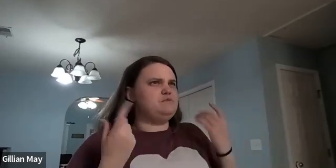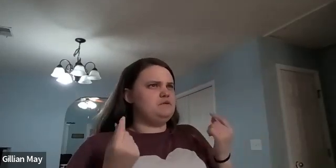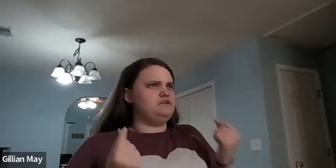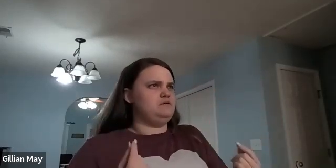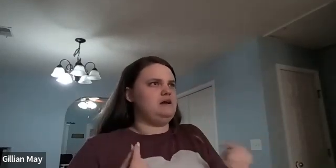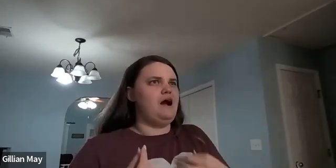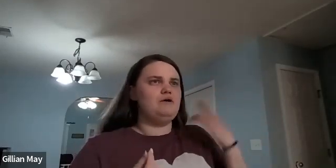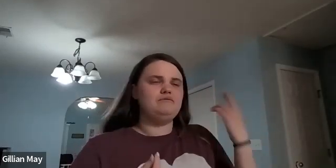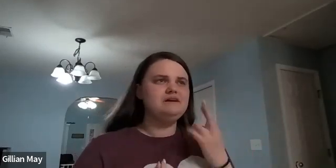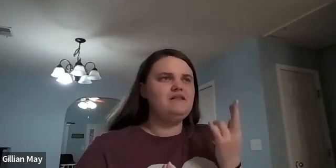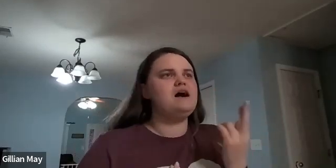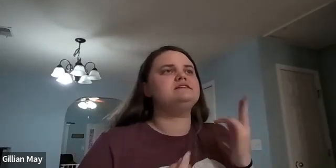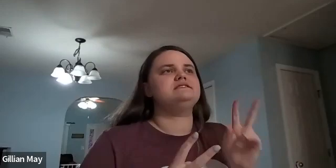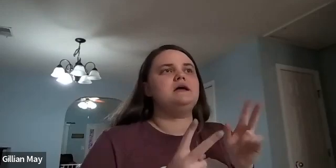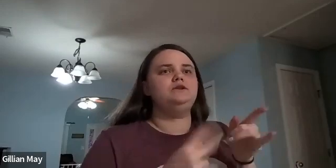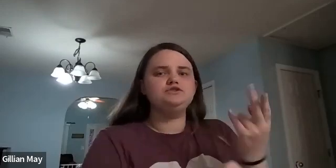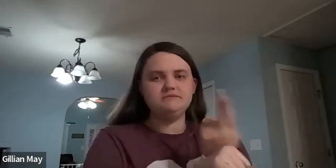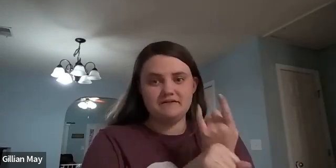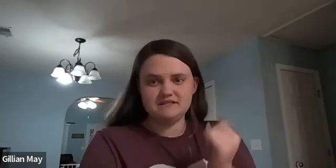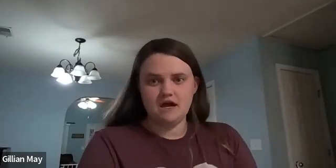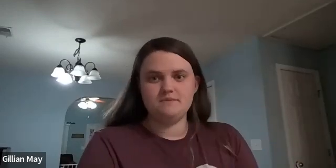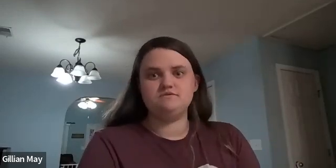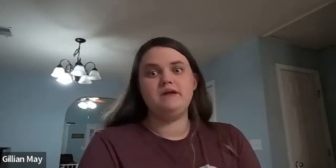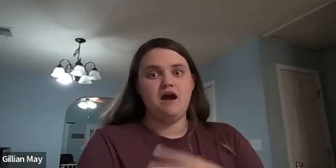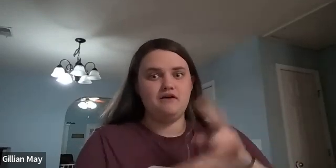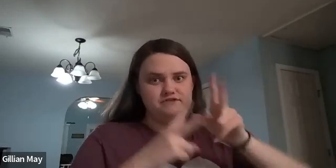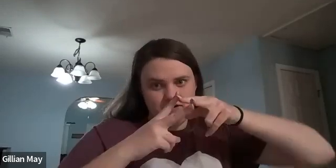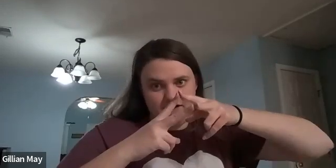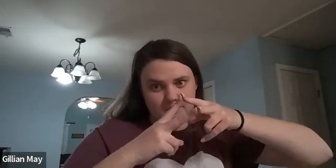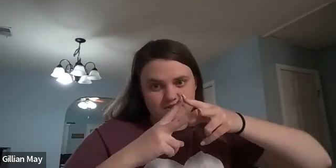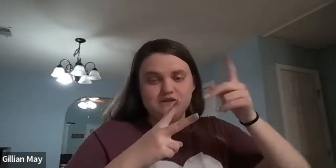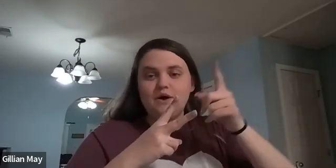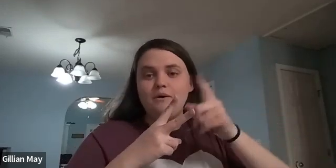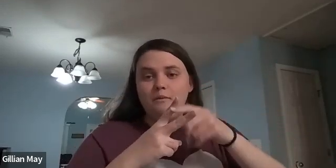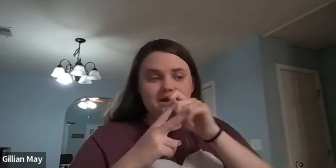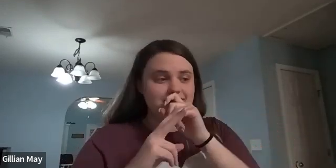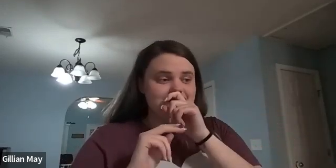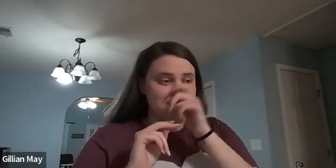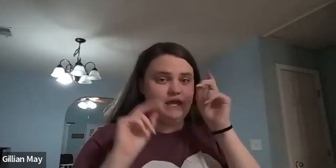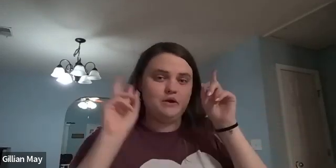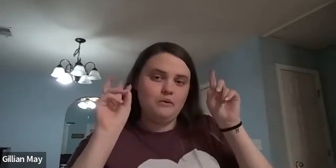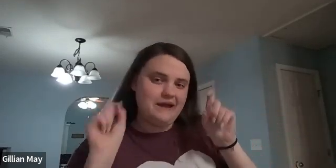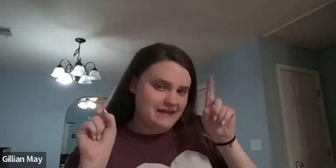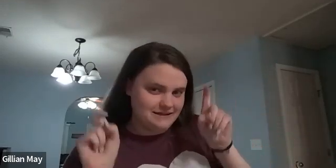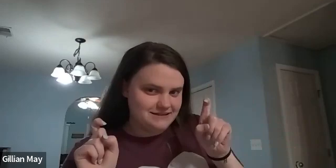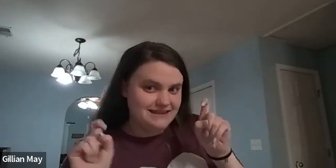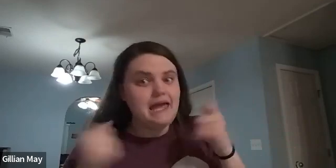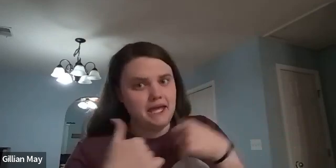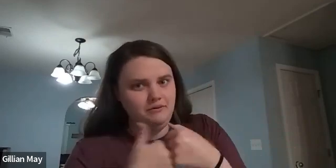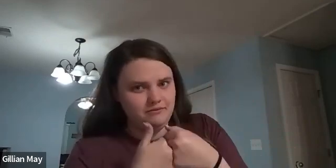what we're doing. I realized that usually around this time is when we have two kind of options. One is a quiz game,